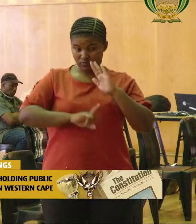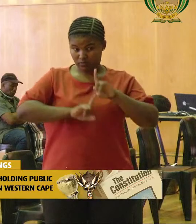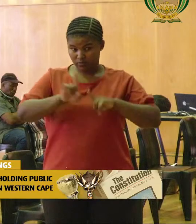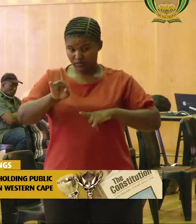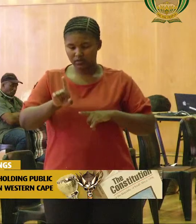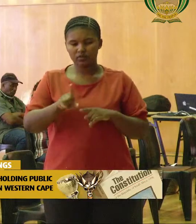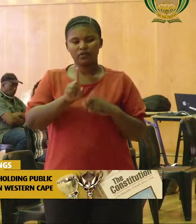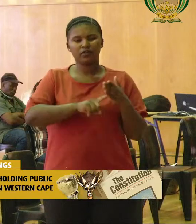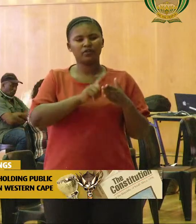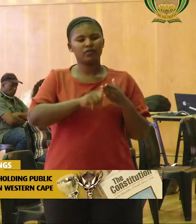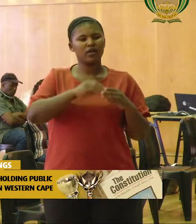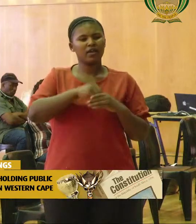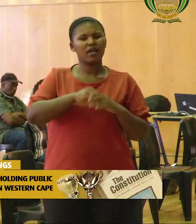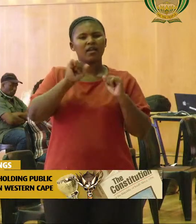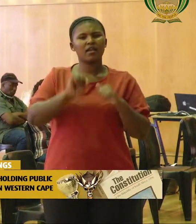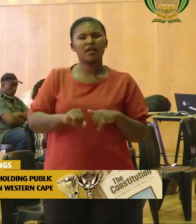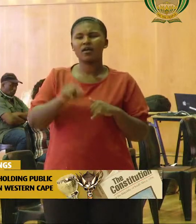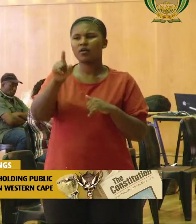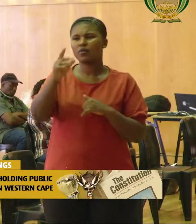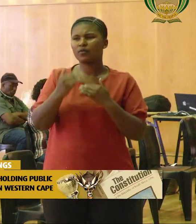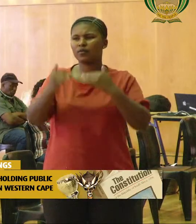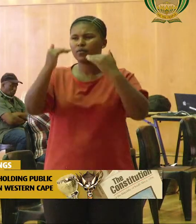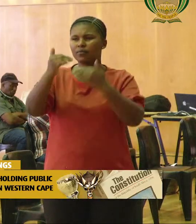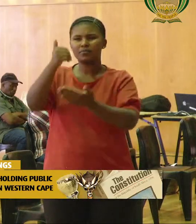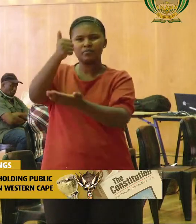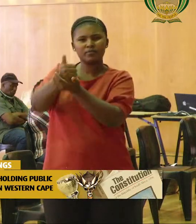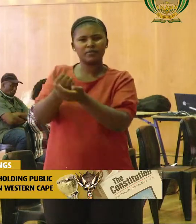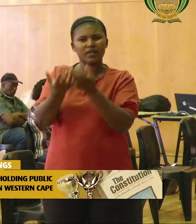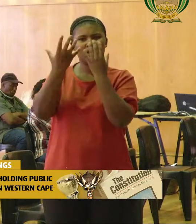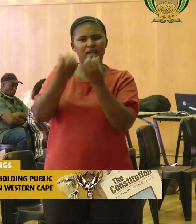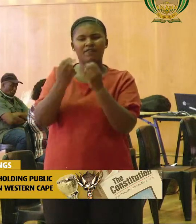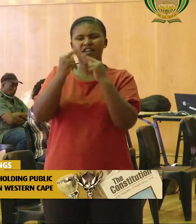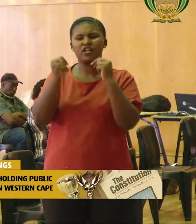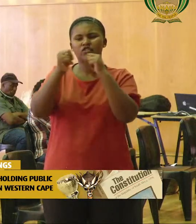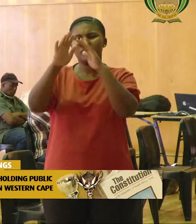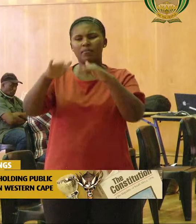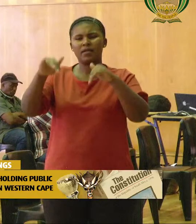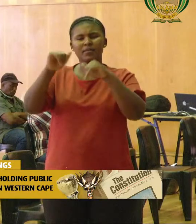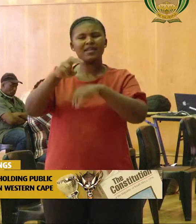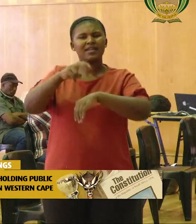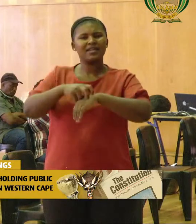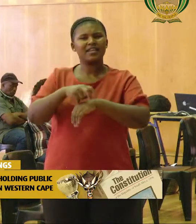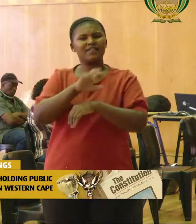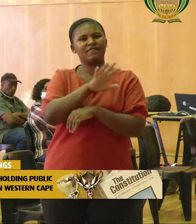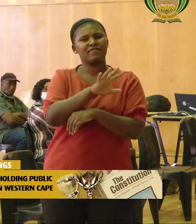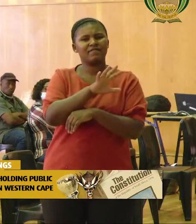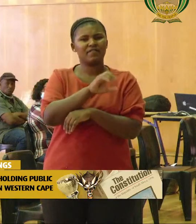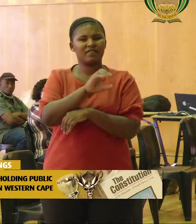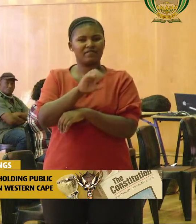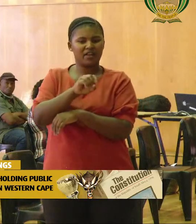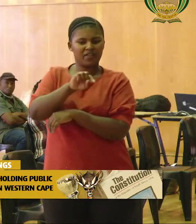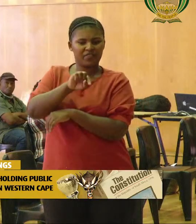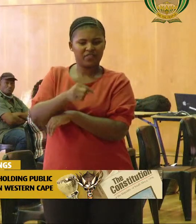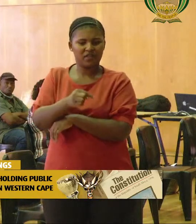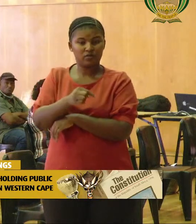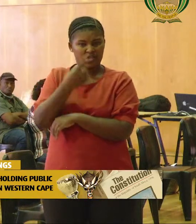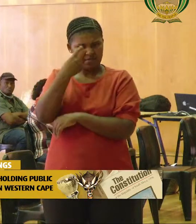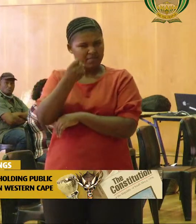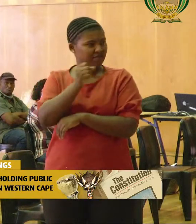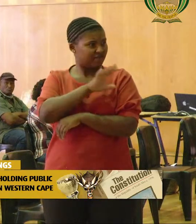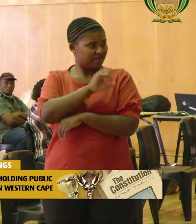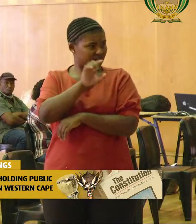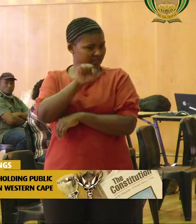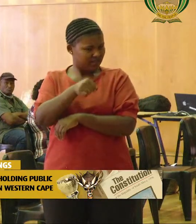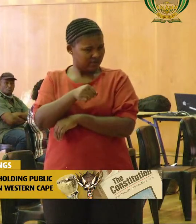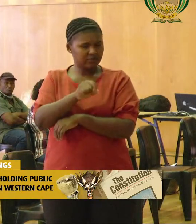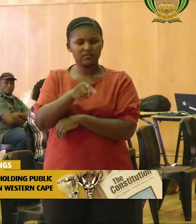uvotelwe in order to have a seat kwi-national parliament you need 500,000 I believe